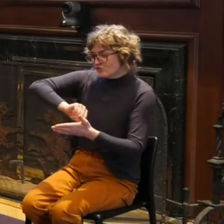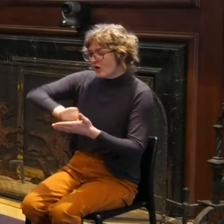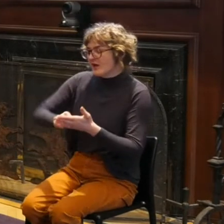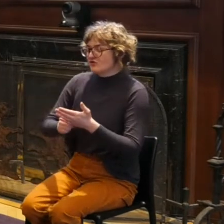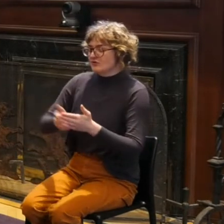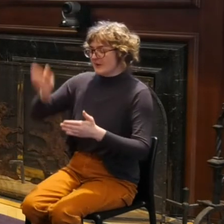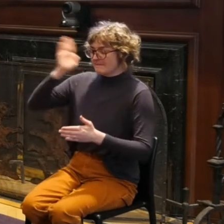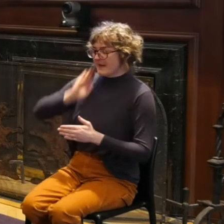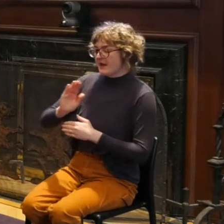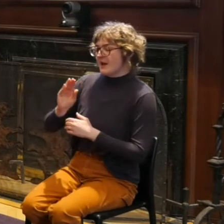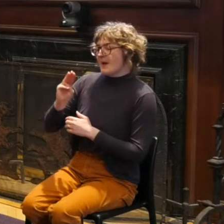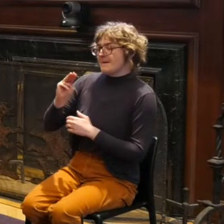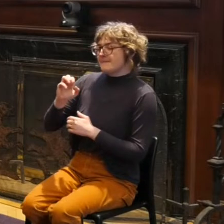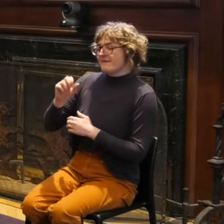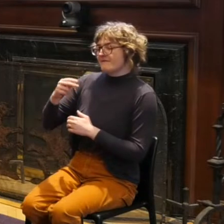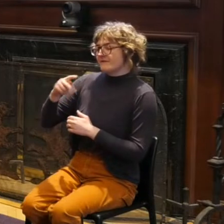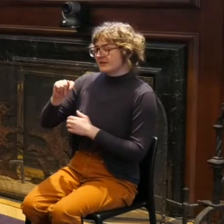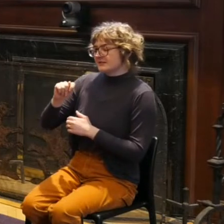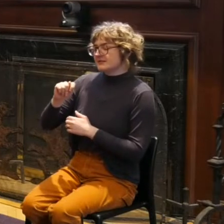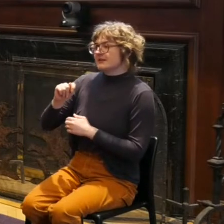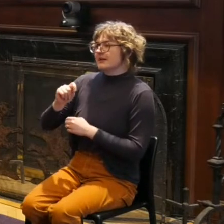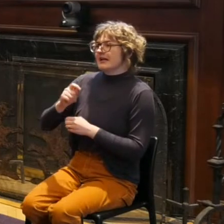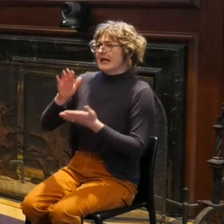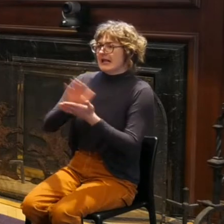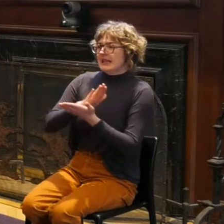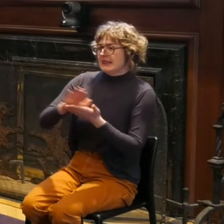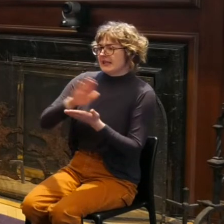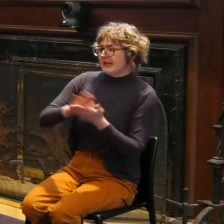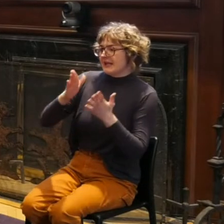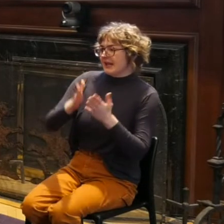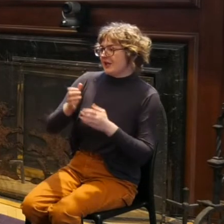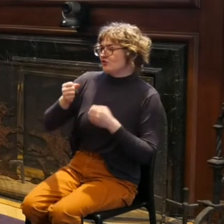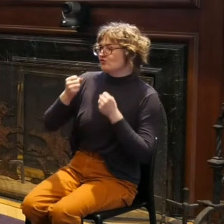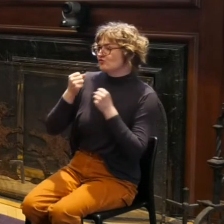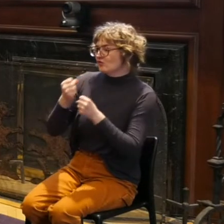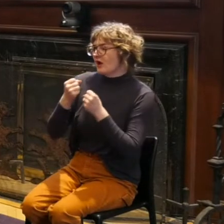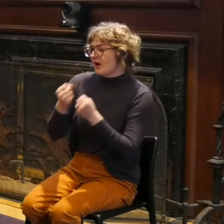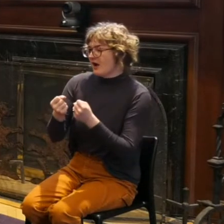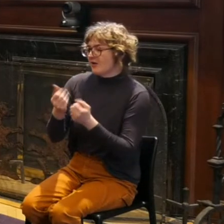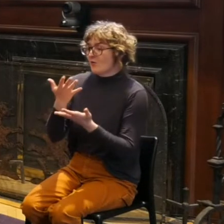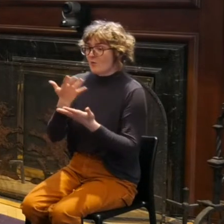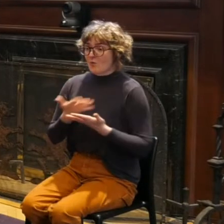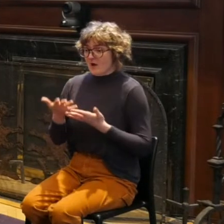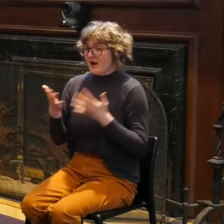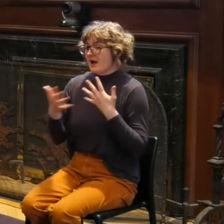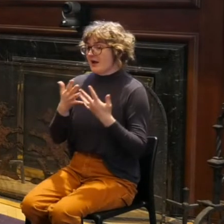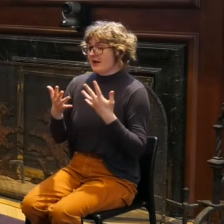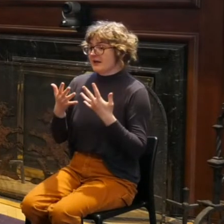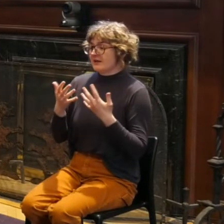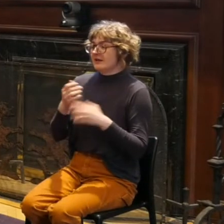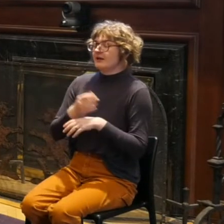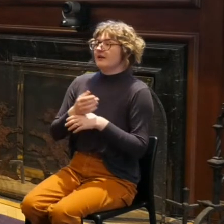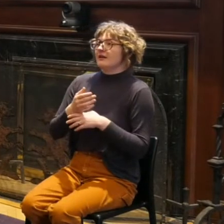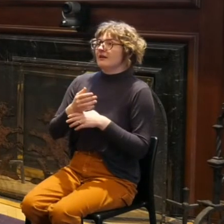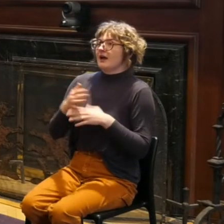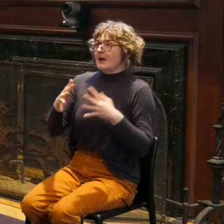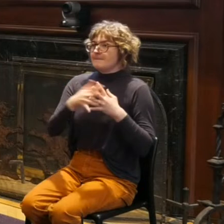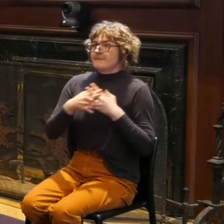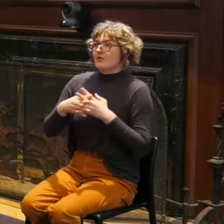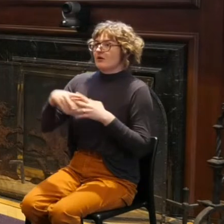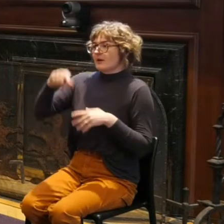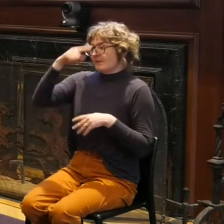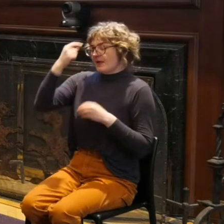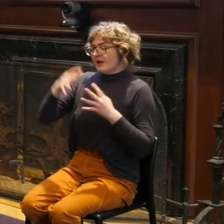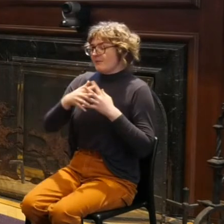Memphis sanitation truck on February 1st, 1968, because African-American workers weren't allowed to ride in the truck's